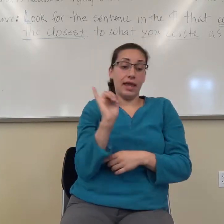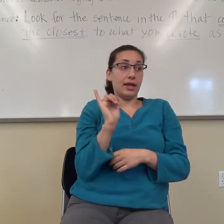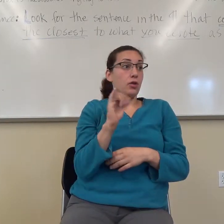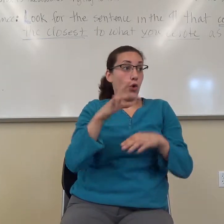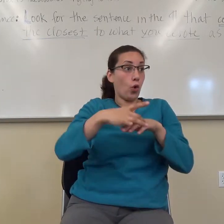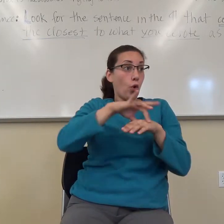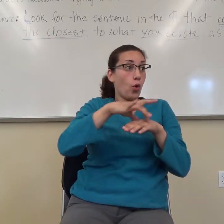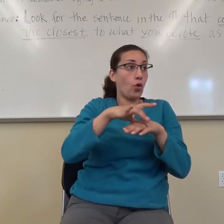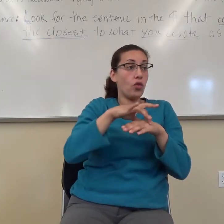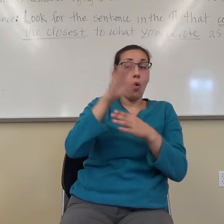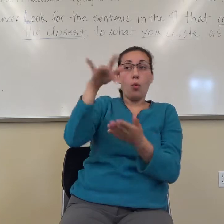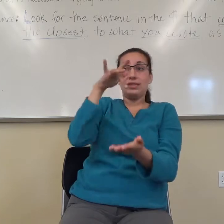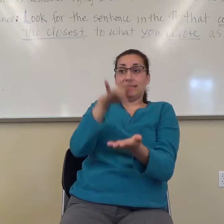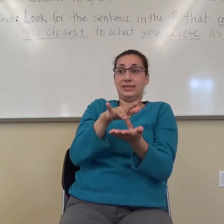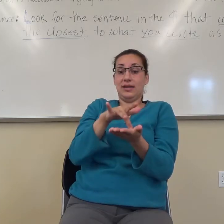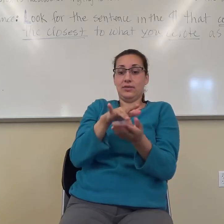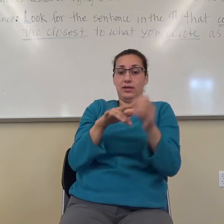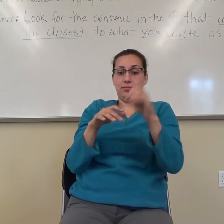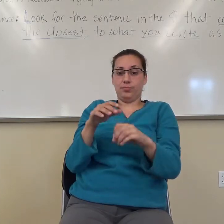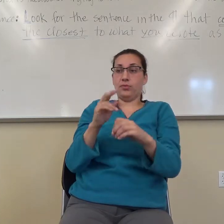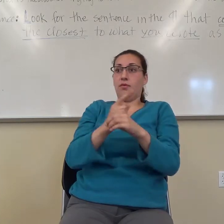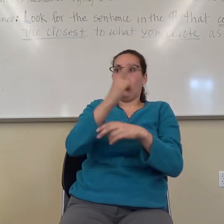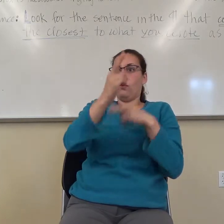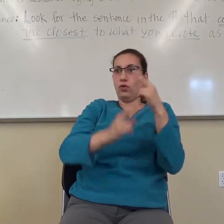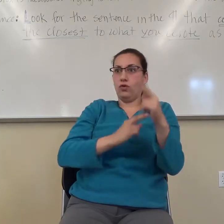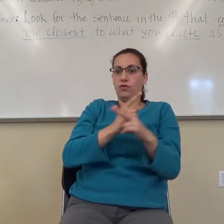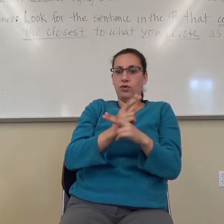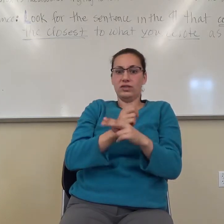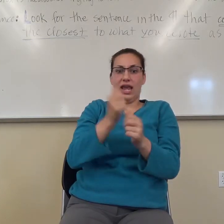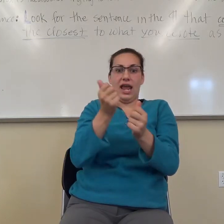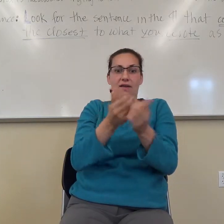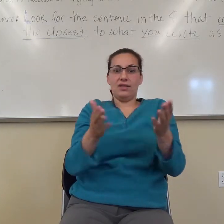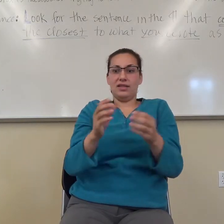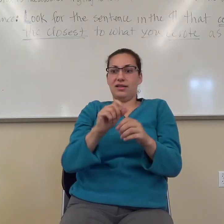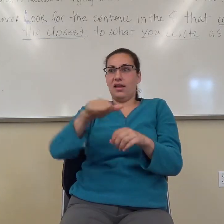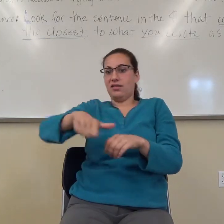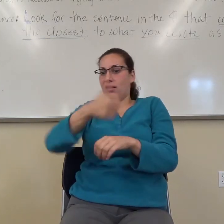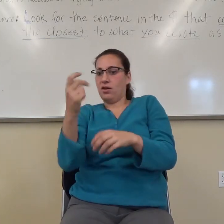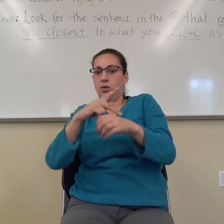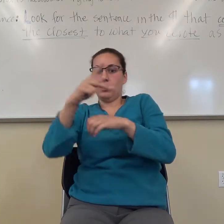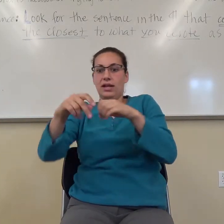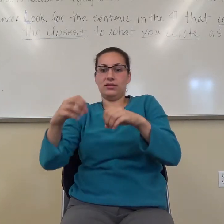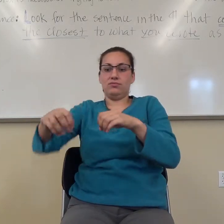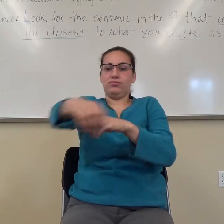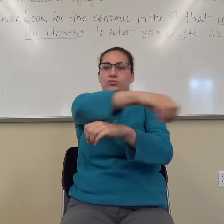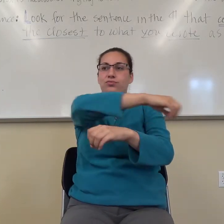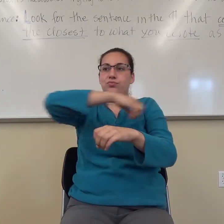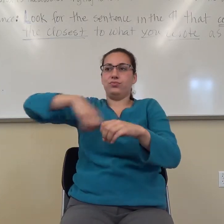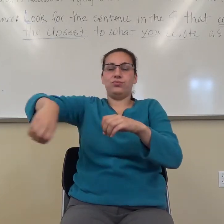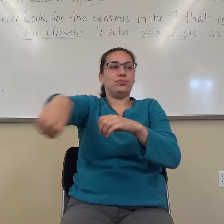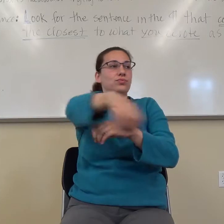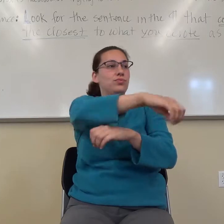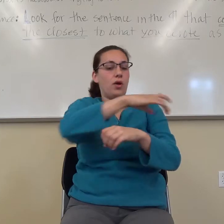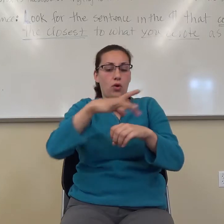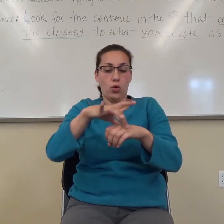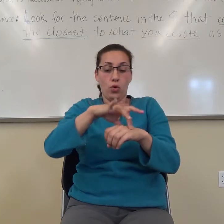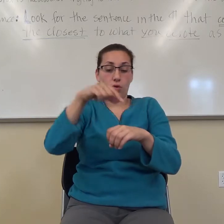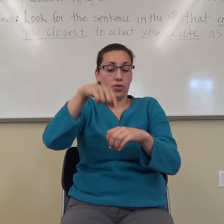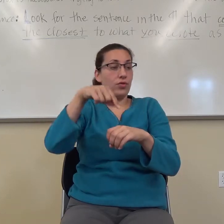of the universe and everything else revolved? The earth just sat here and all the sun and the moon and the stars